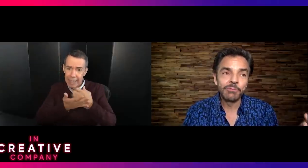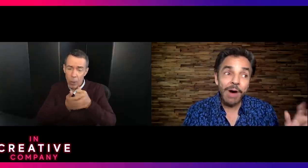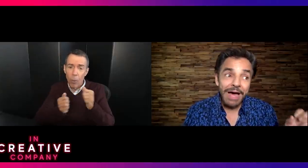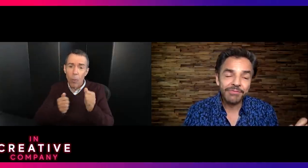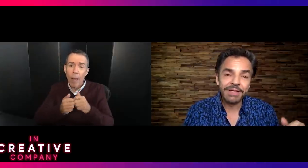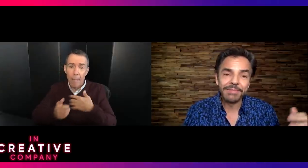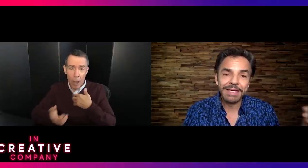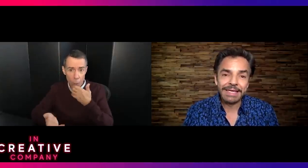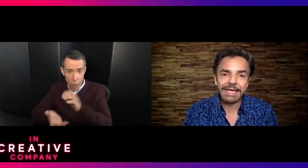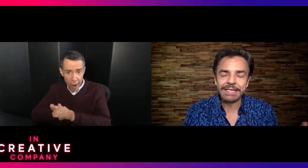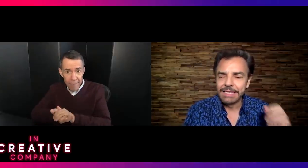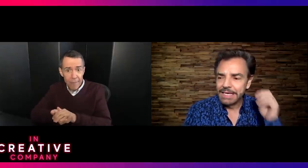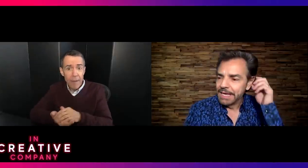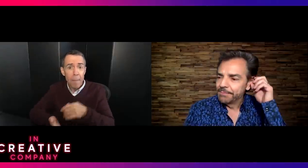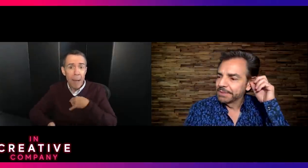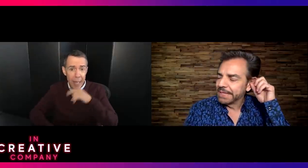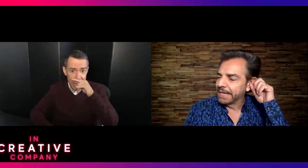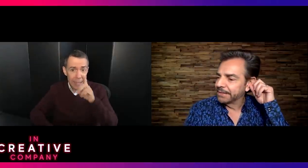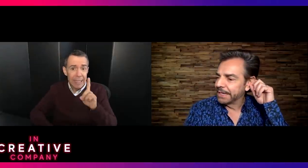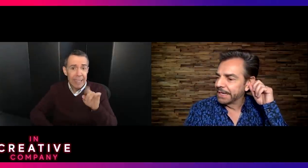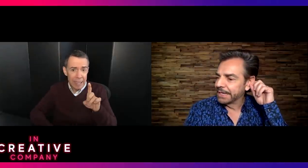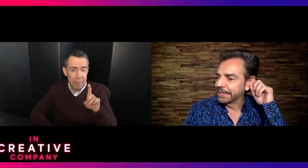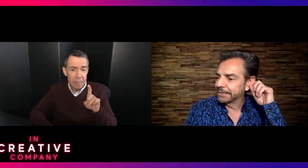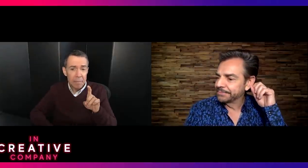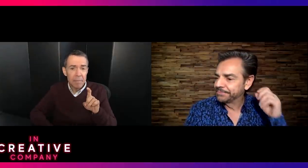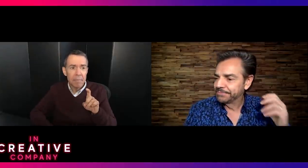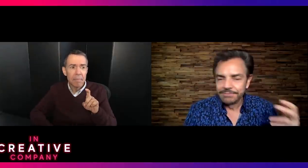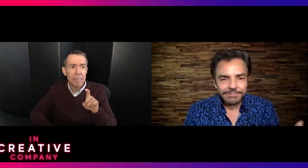my wife and my kid, but then